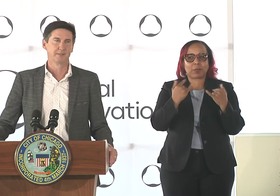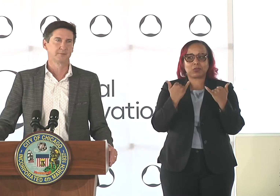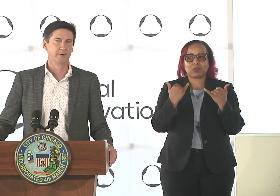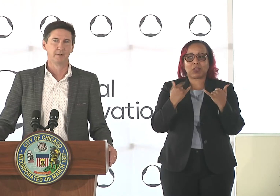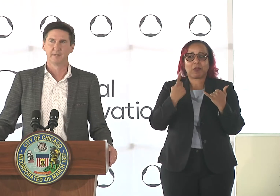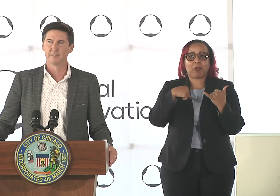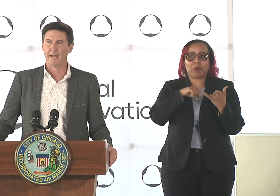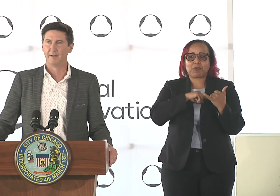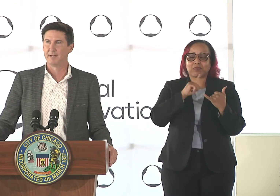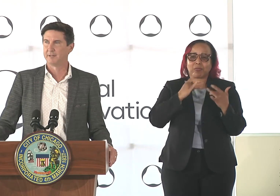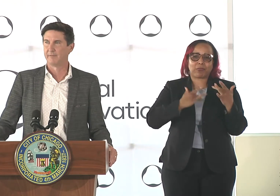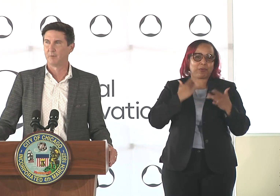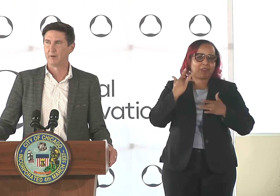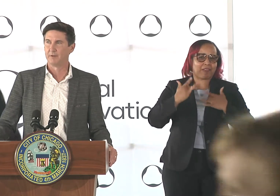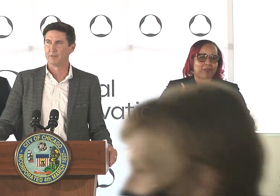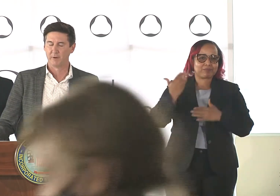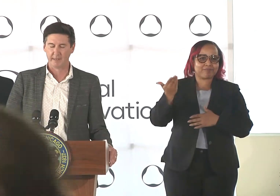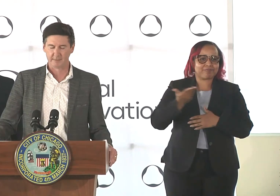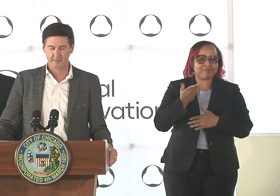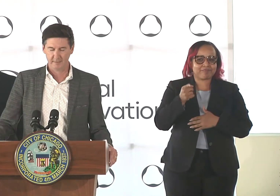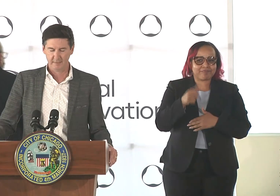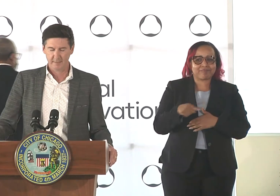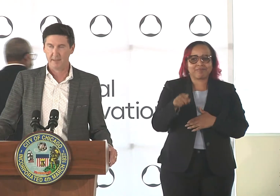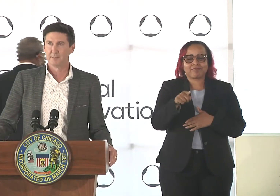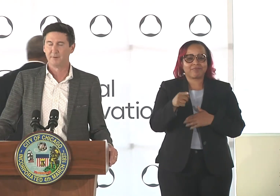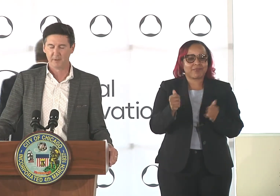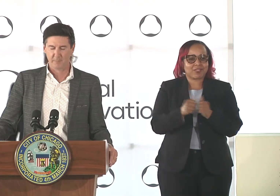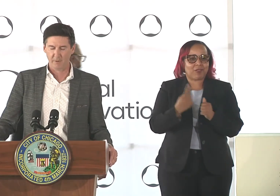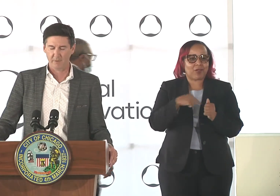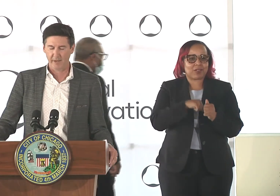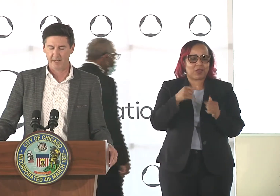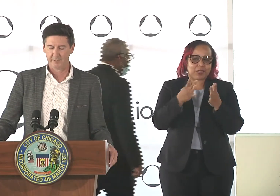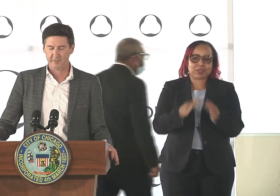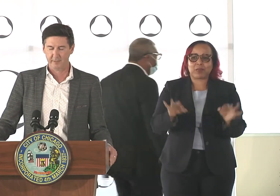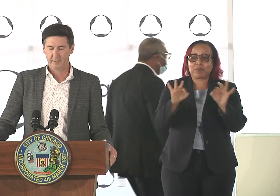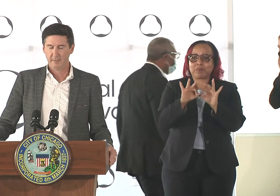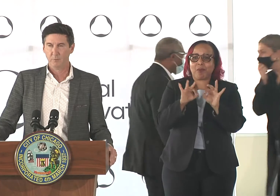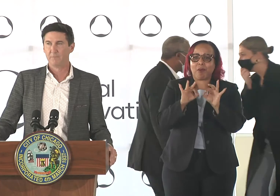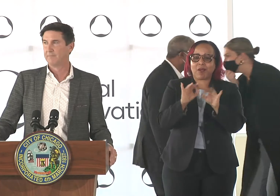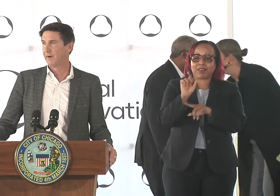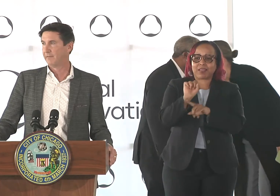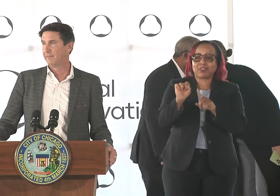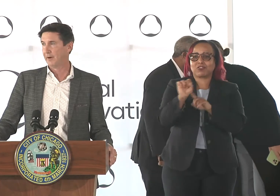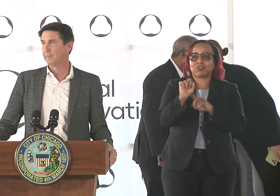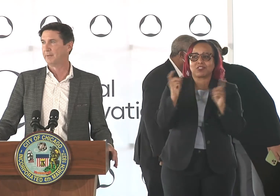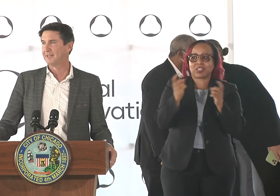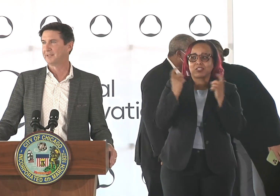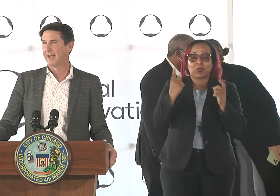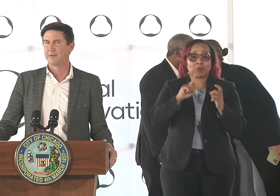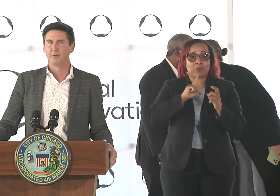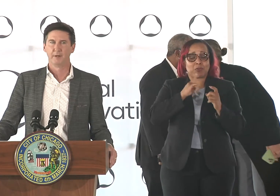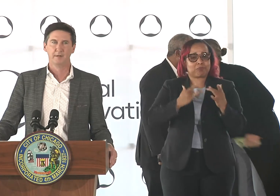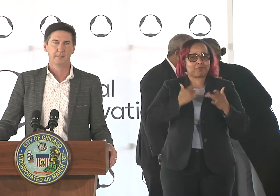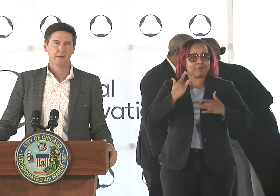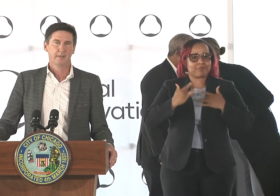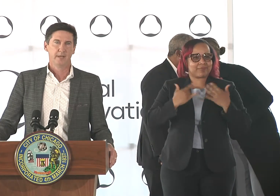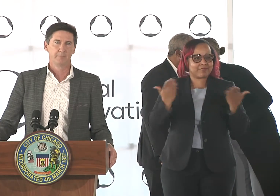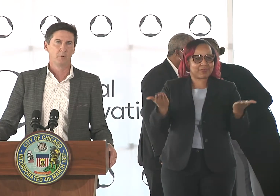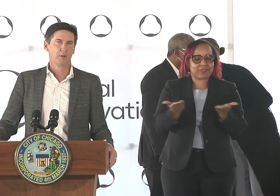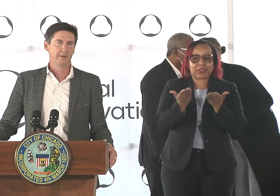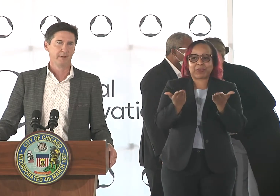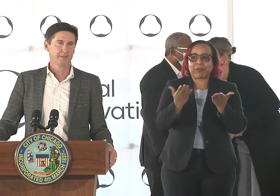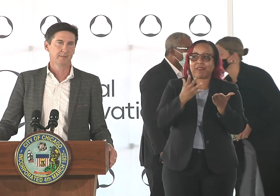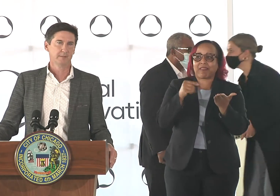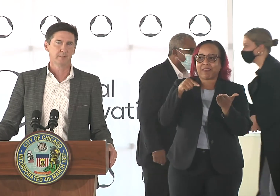We are just thrilled to have each and every one of you join us on this very important occasion. We're very, very pleased to have you here